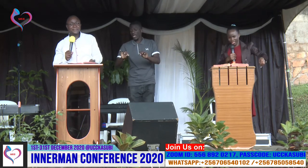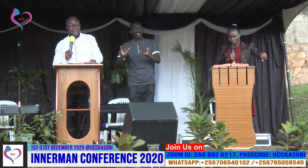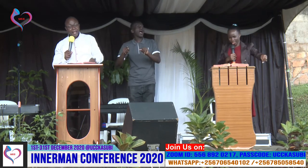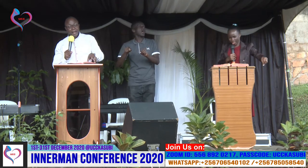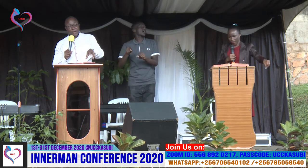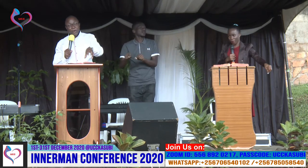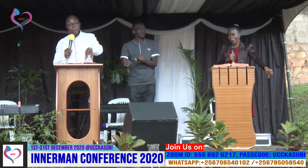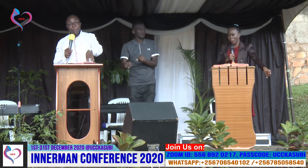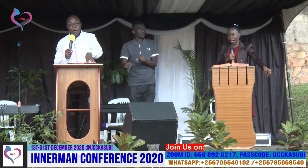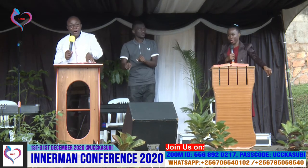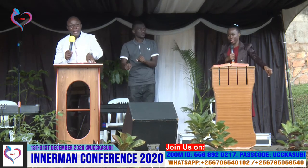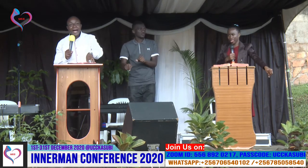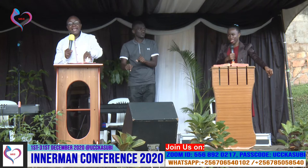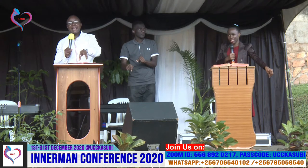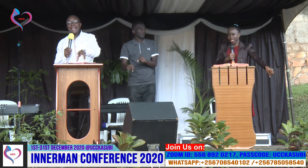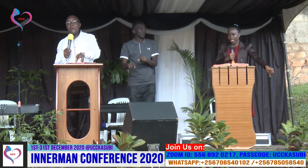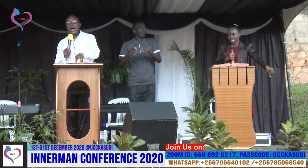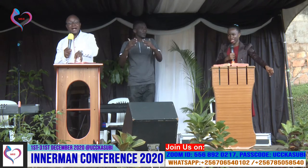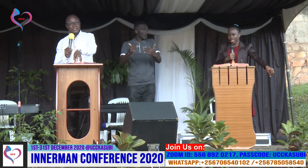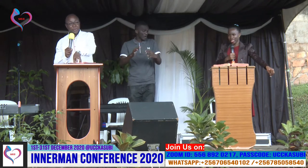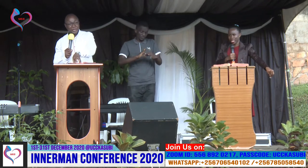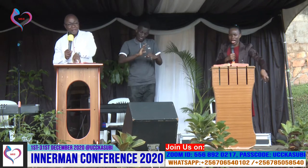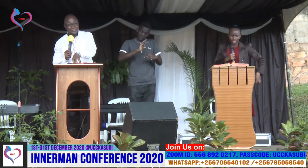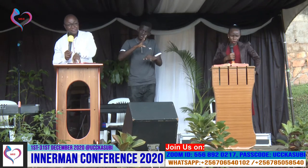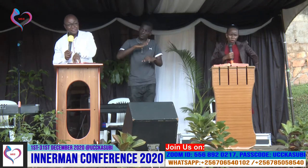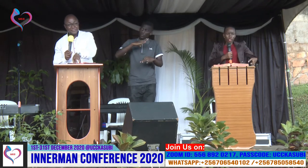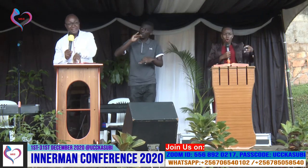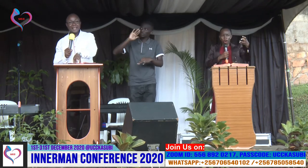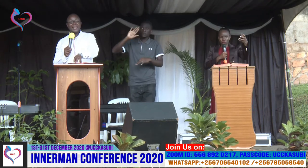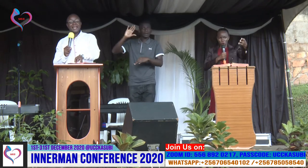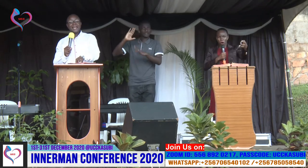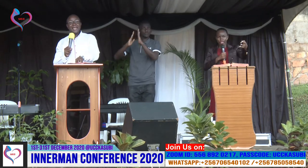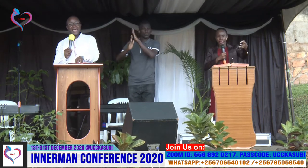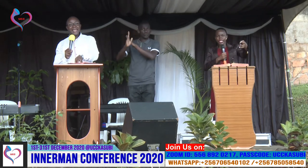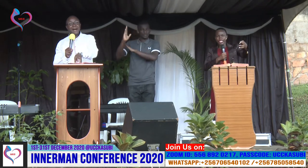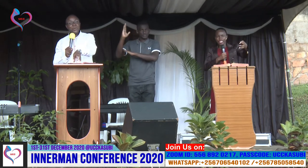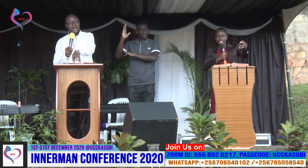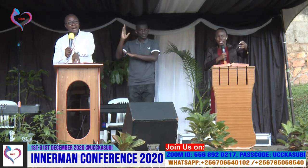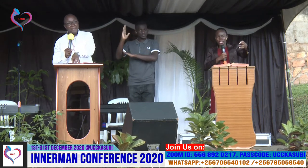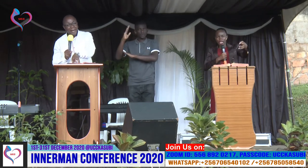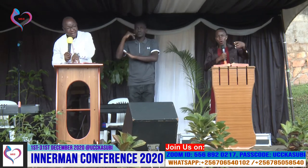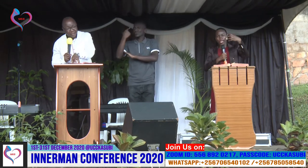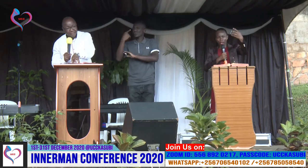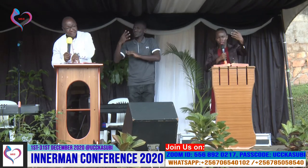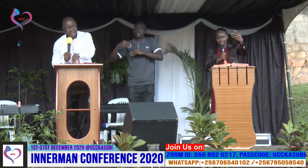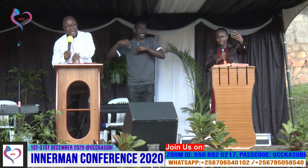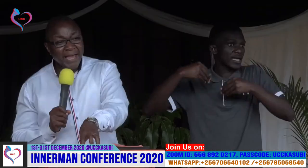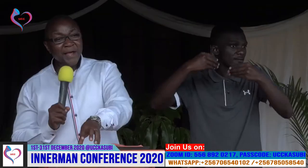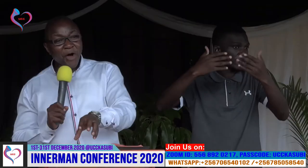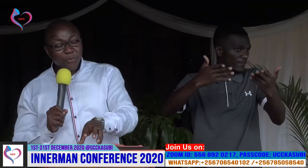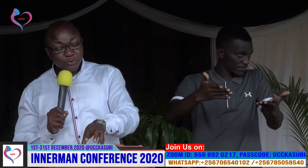the dust where it came from. And the spirit will go to God who